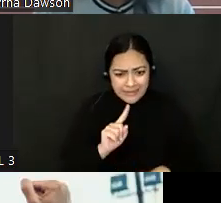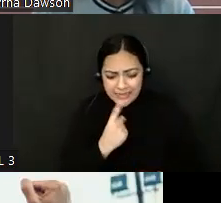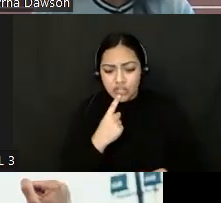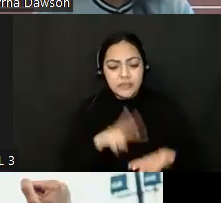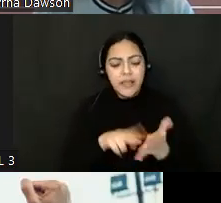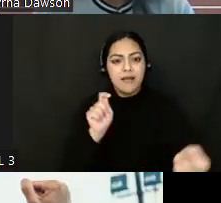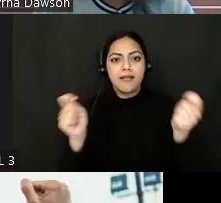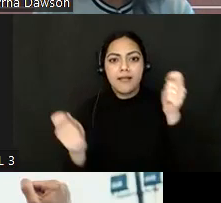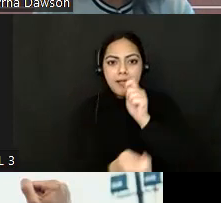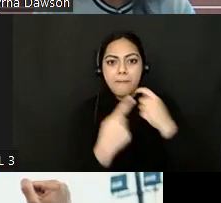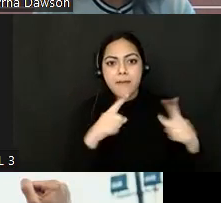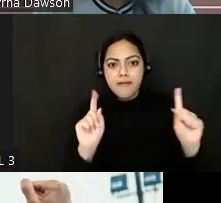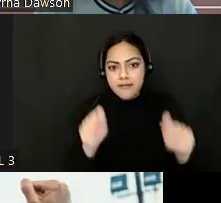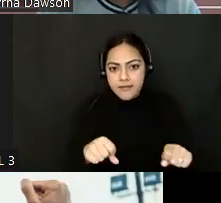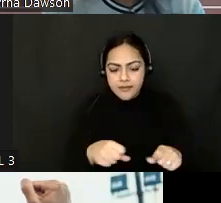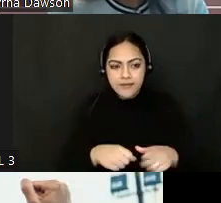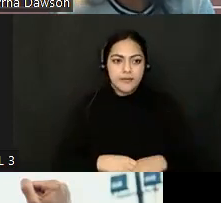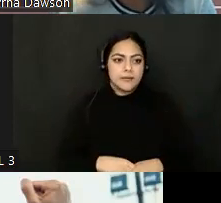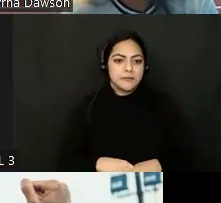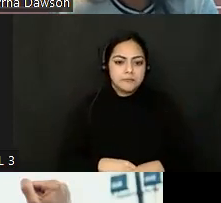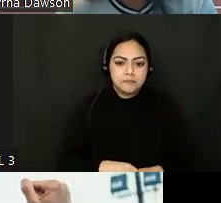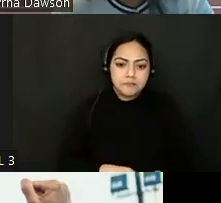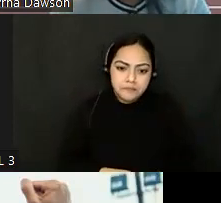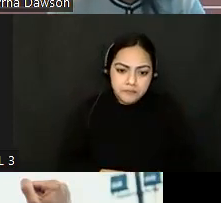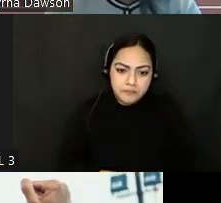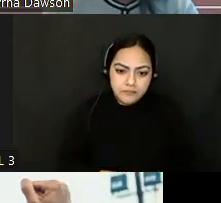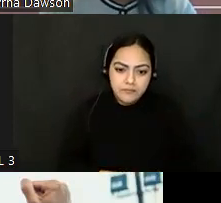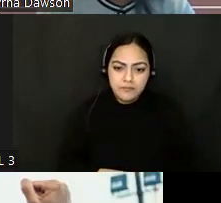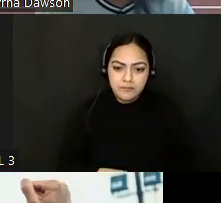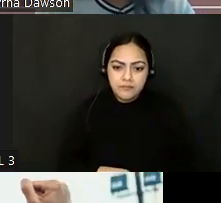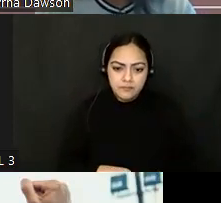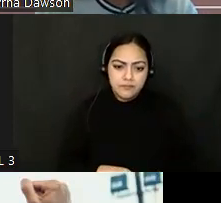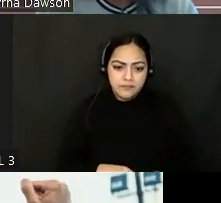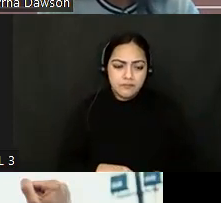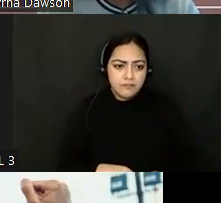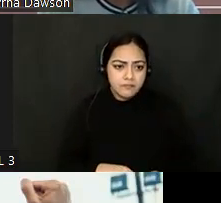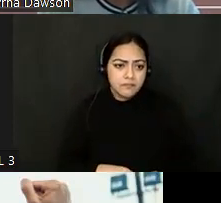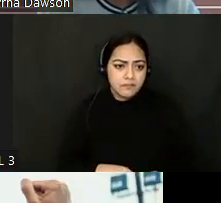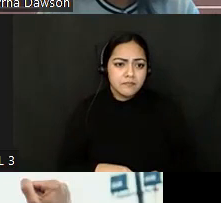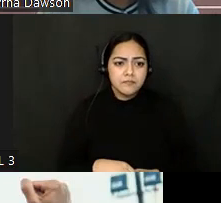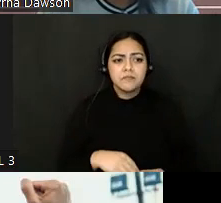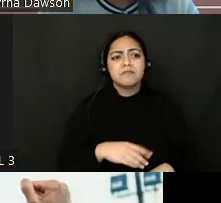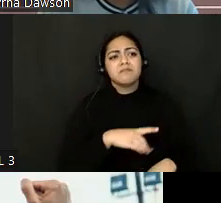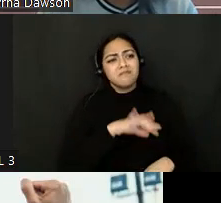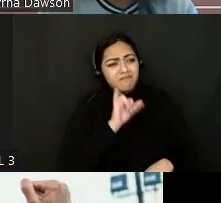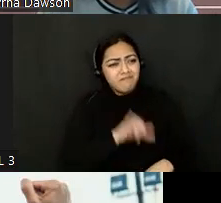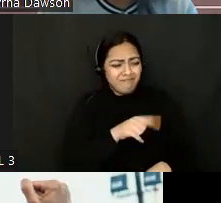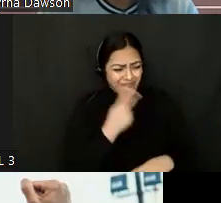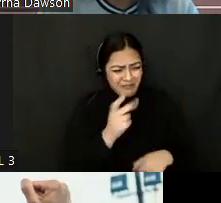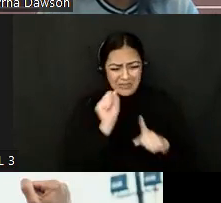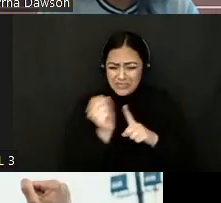This lack of progress and his note about the lack of progress preceded the pandemic, but it is a situation that we all know has